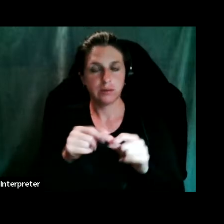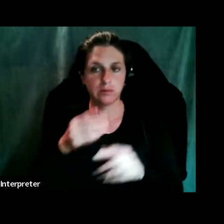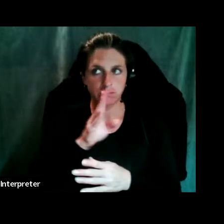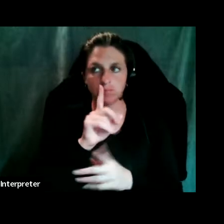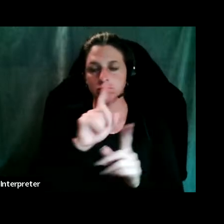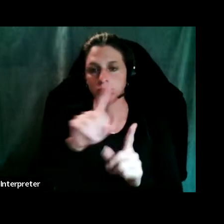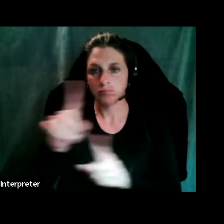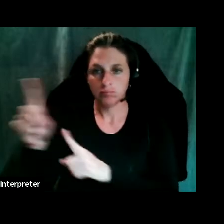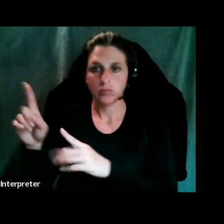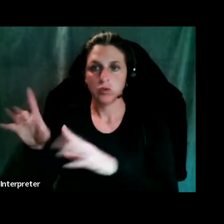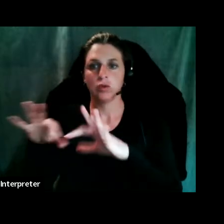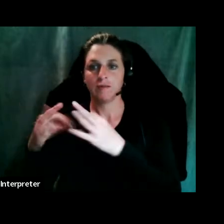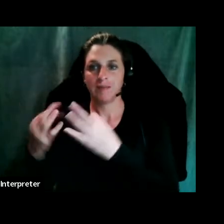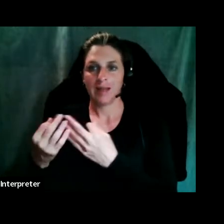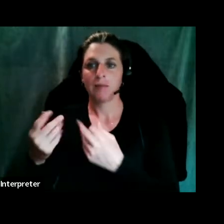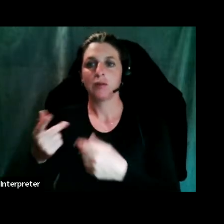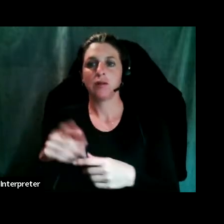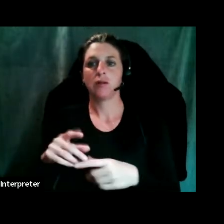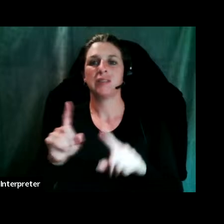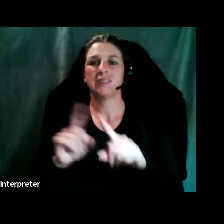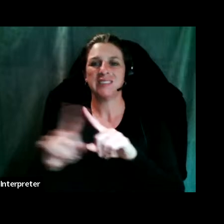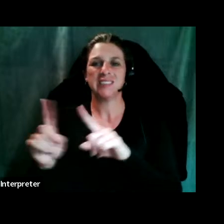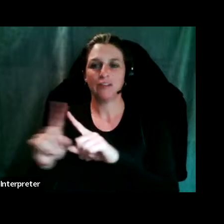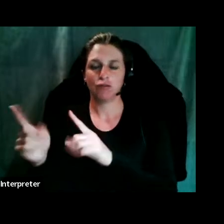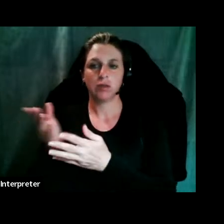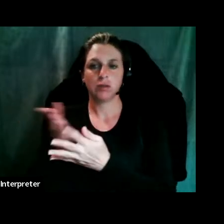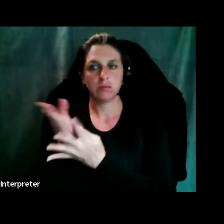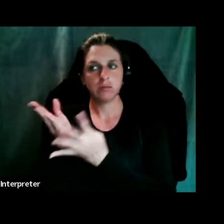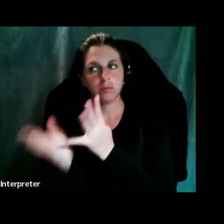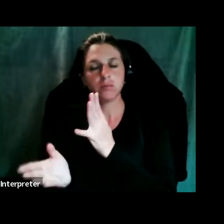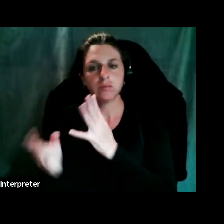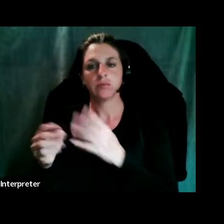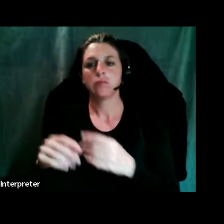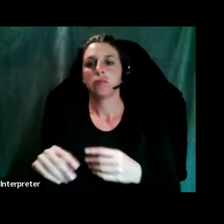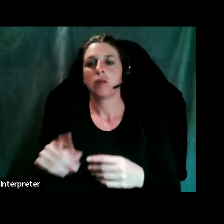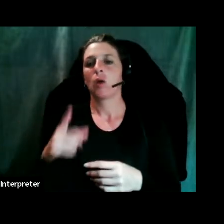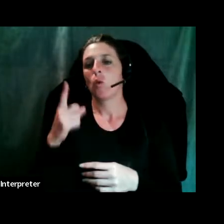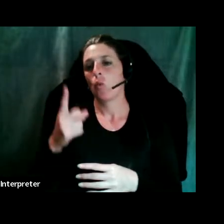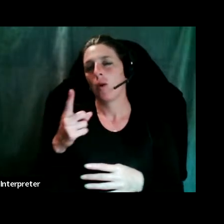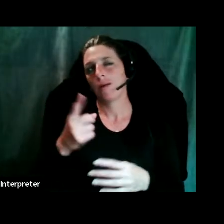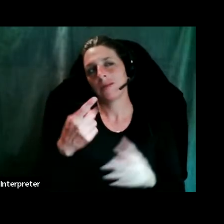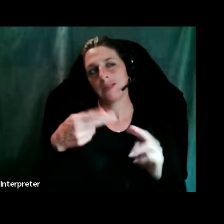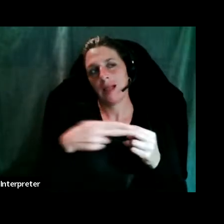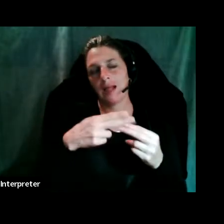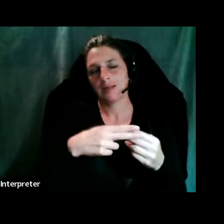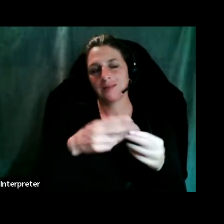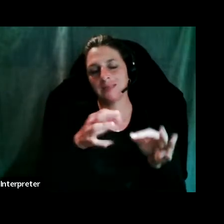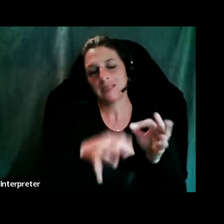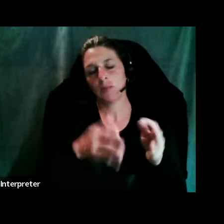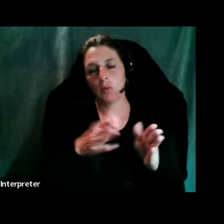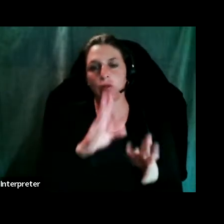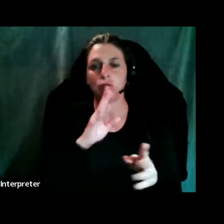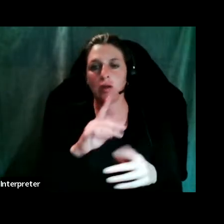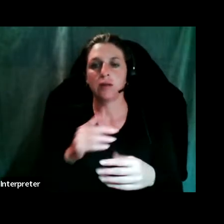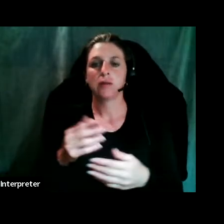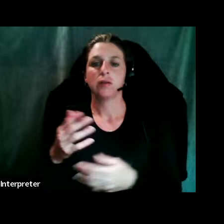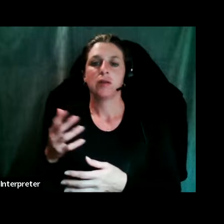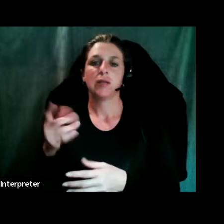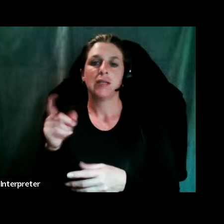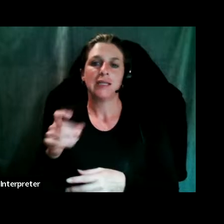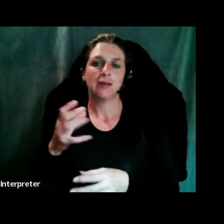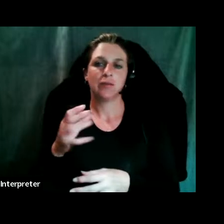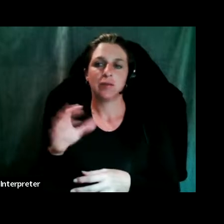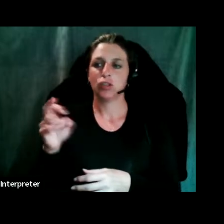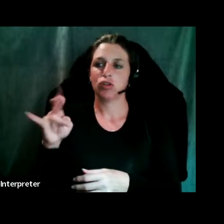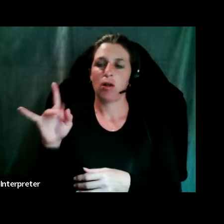lot of the different dimensions of what we're engaged in. I kind of put it on that one slide as one simple way to talk about it. Probably need to get Ms. Chalkley to help me make something more fancy,